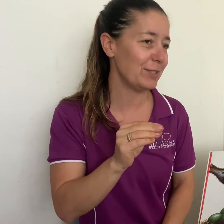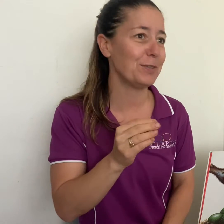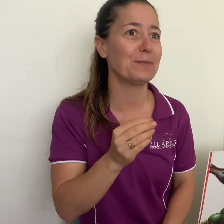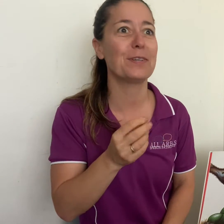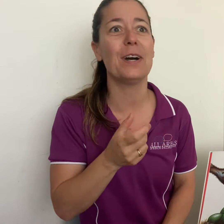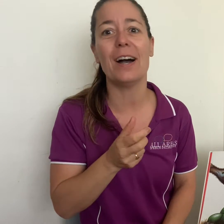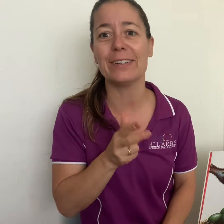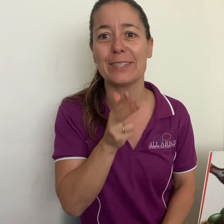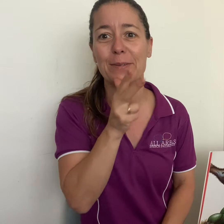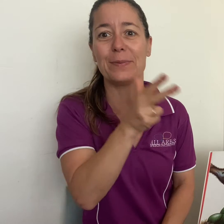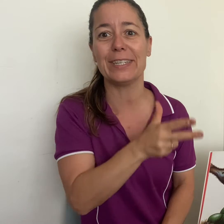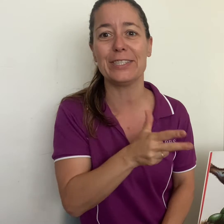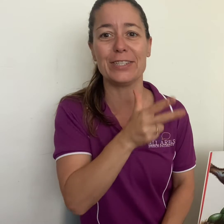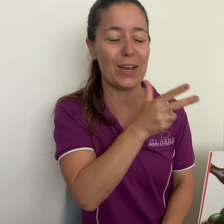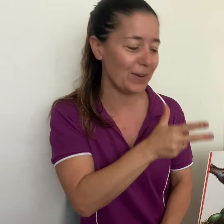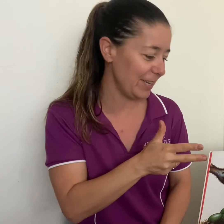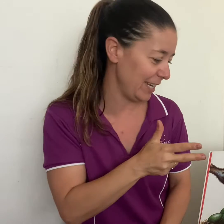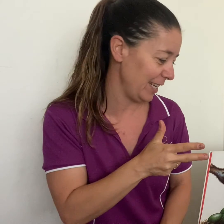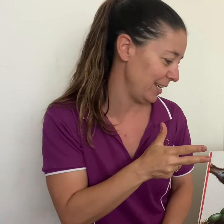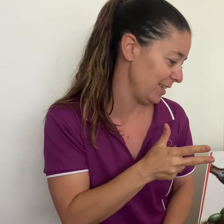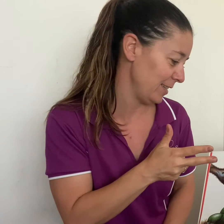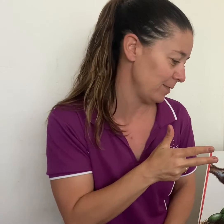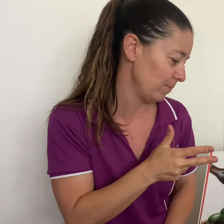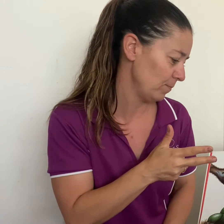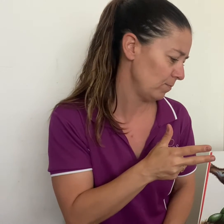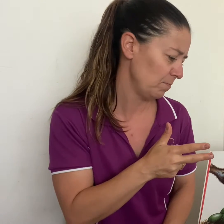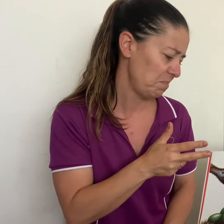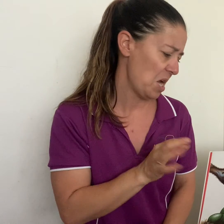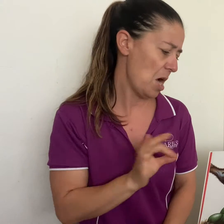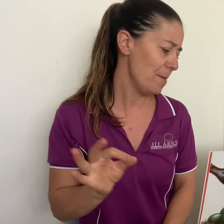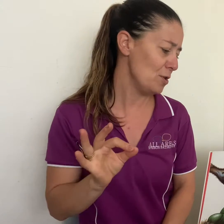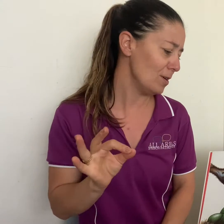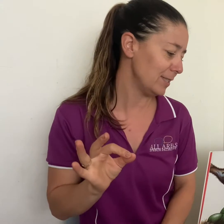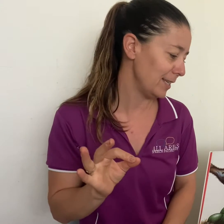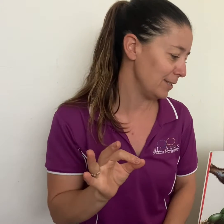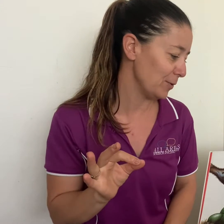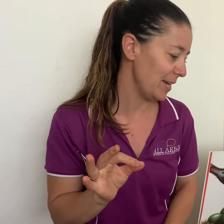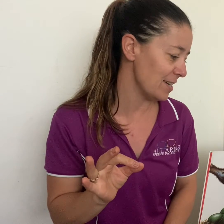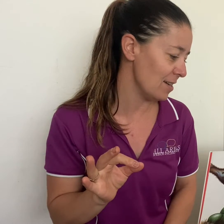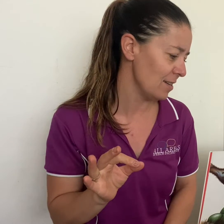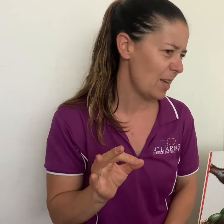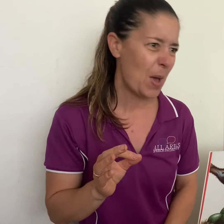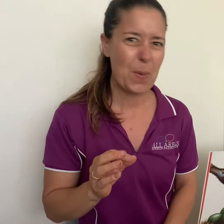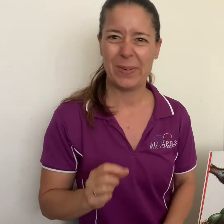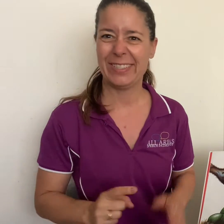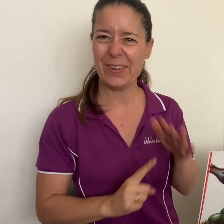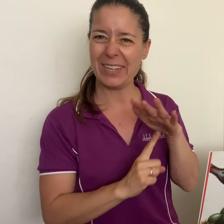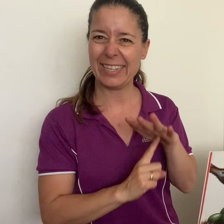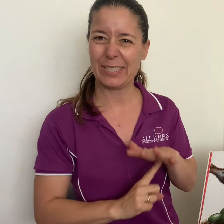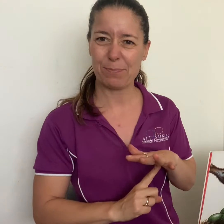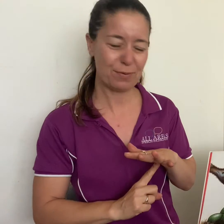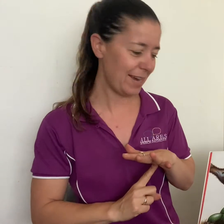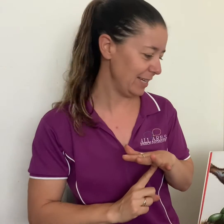you've got to be joking. I'm not, said Edwina, but don't get